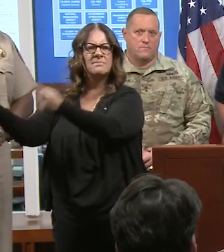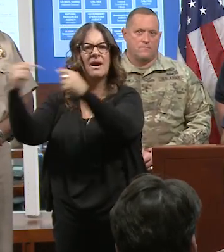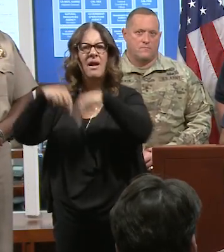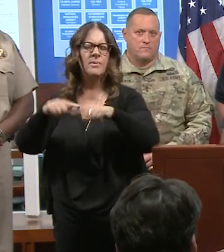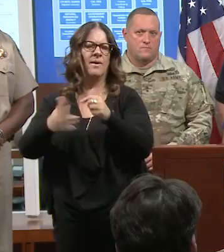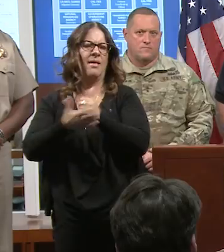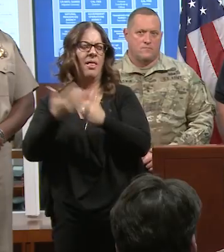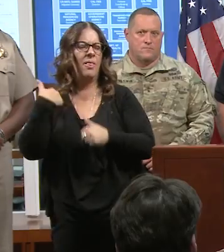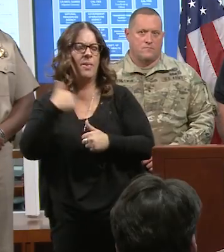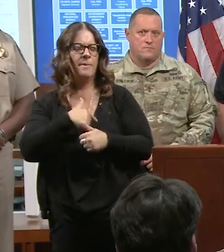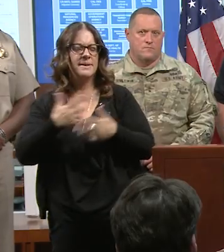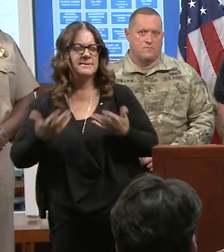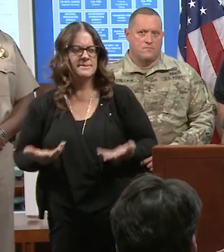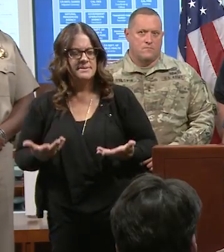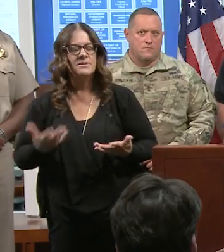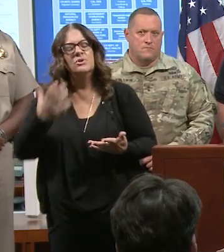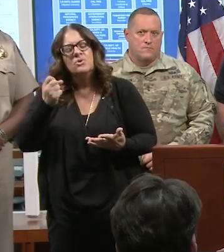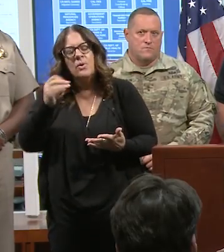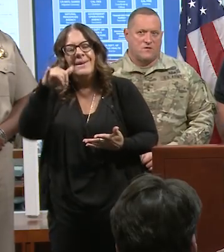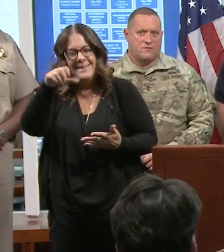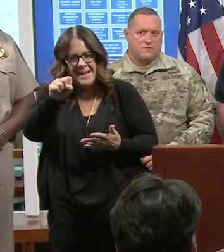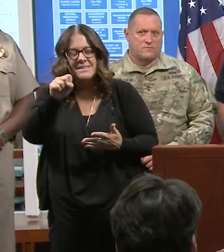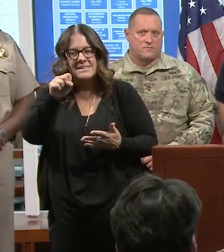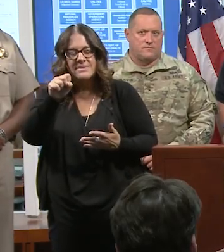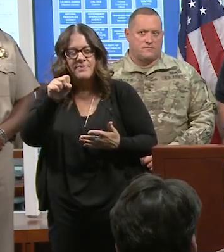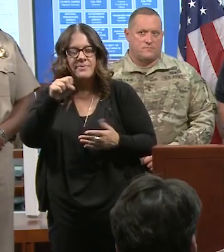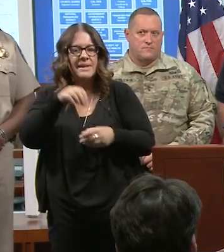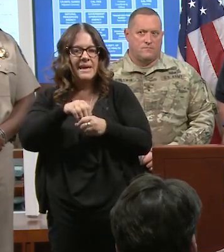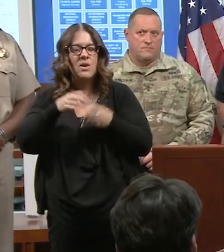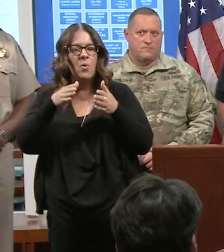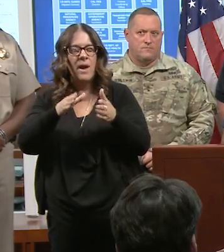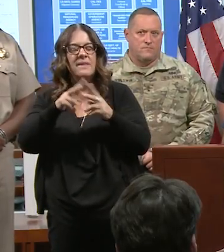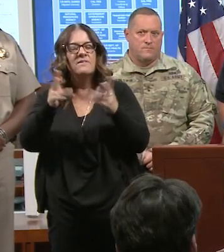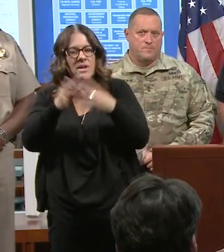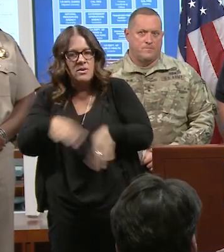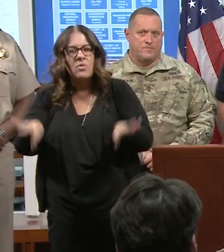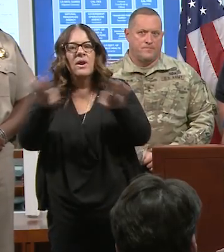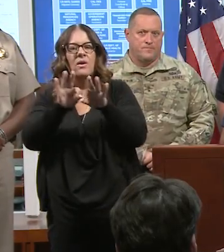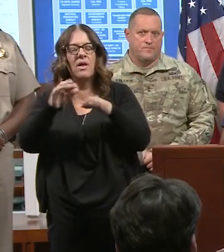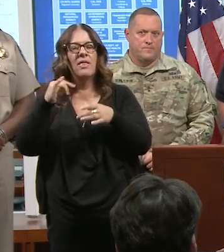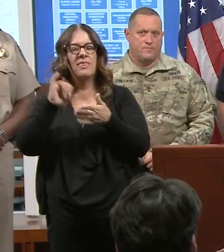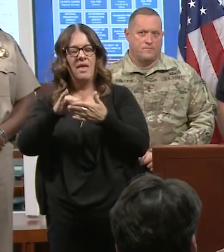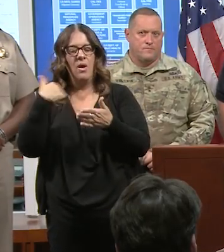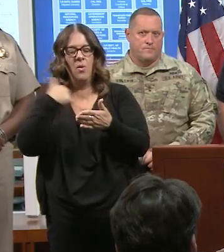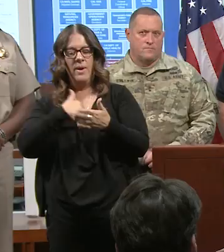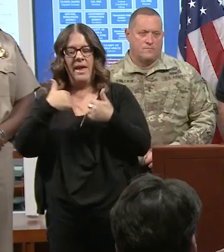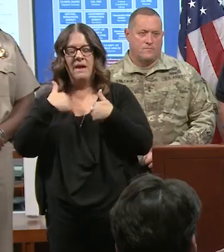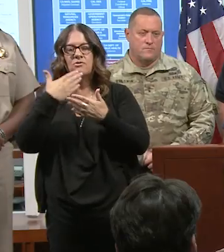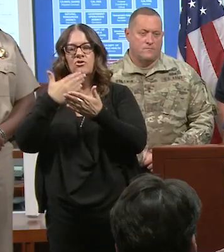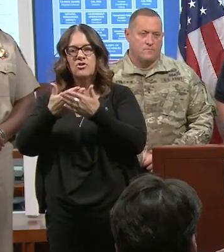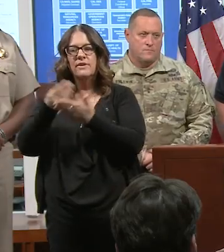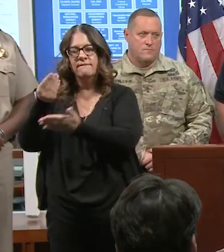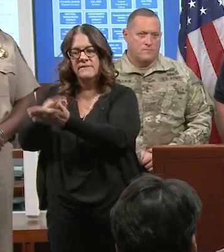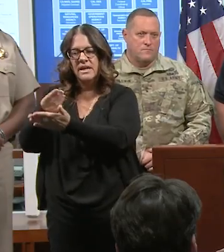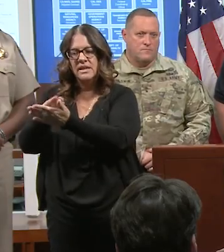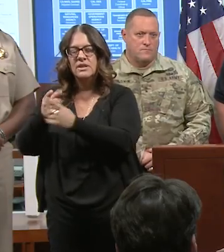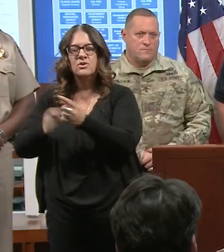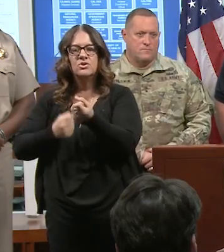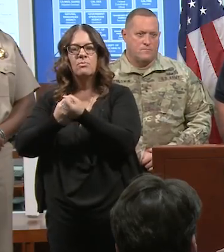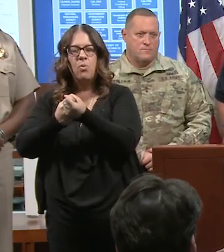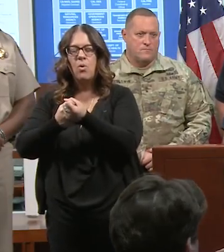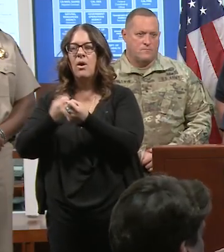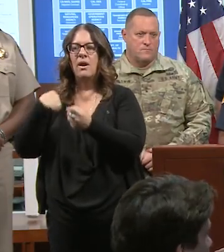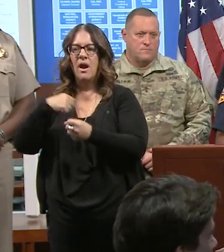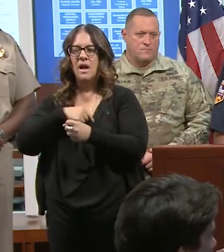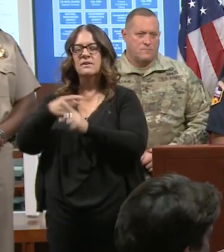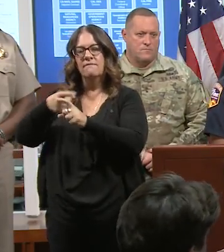and assistance at the same capacity. So yes, indirectly, it is critical that we have a strong funding mechanism for our federal partners. Where are we